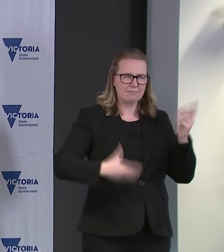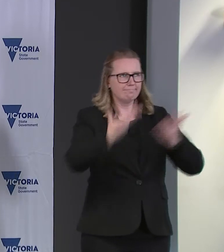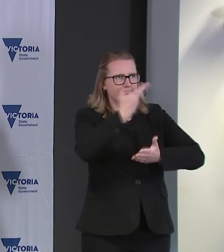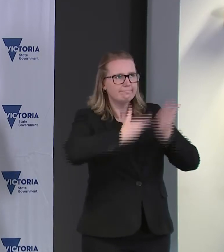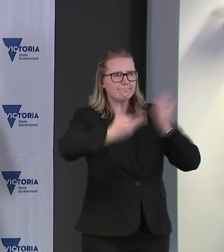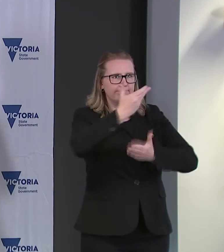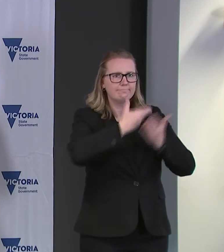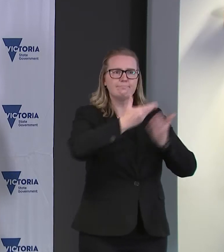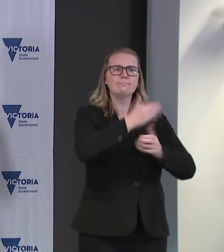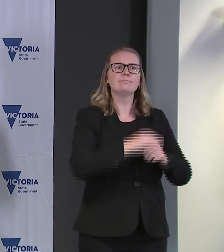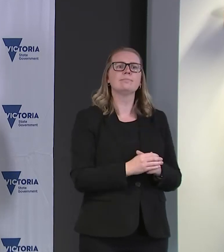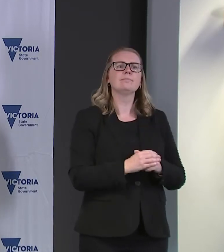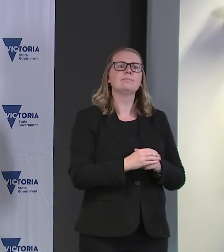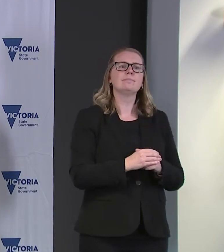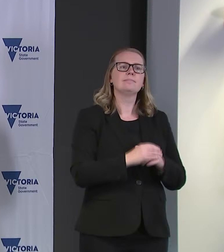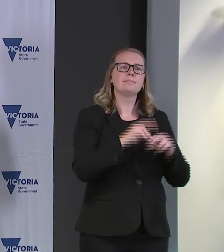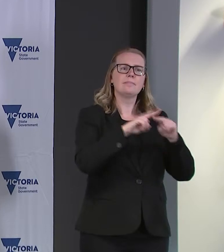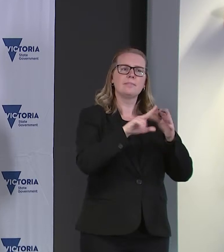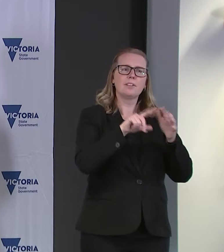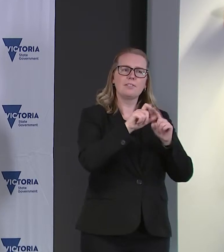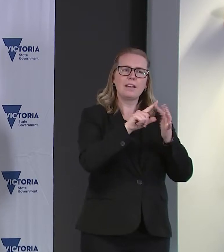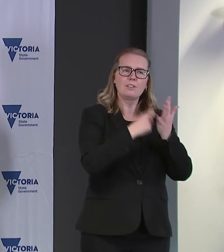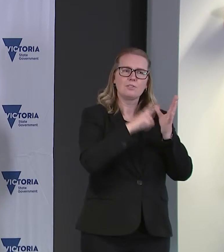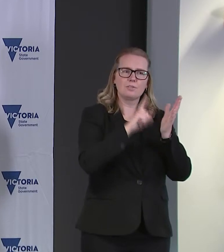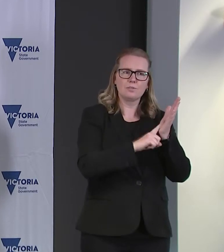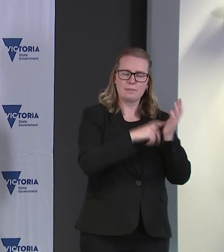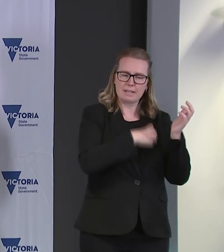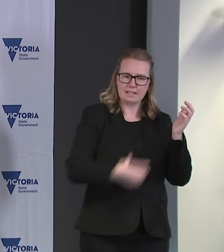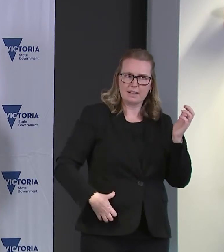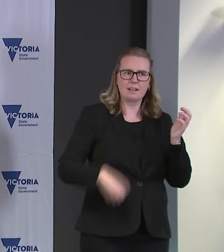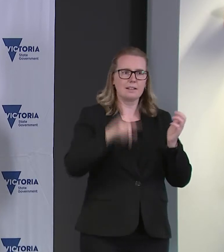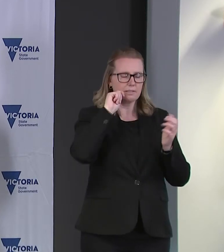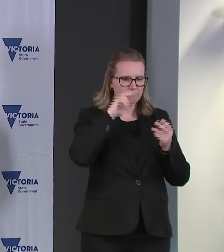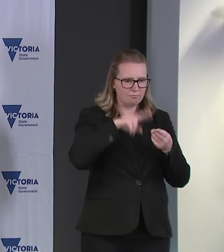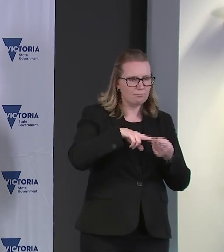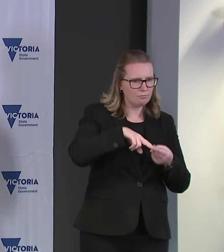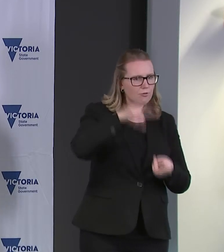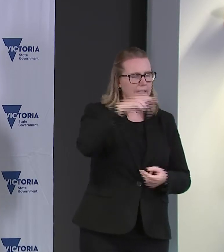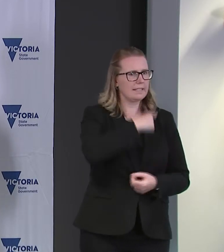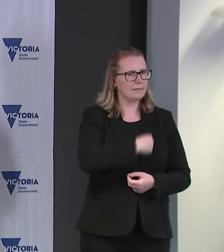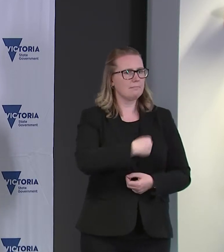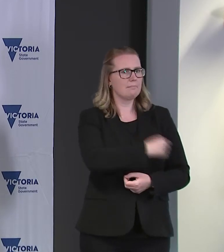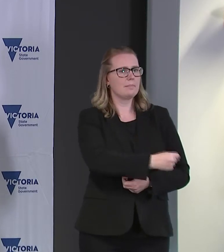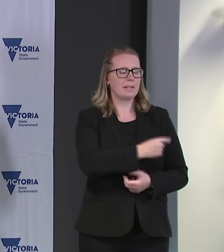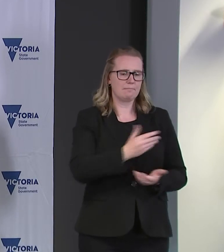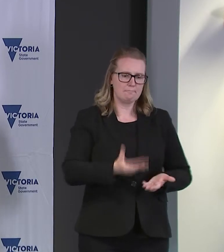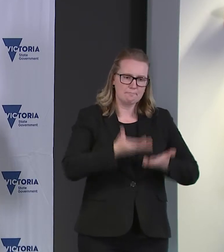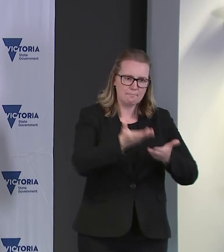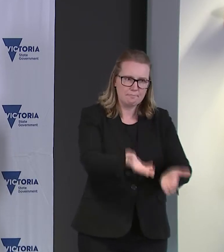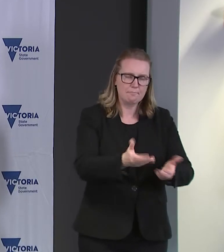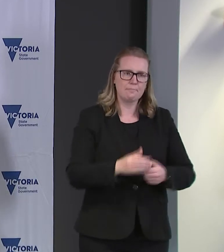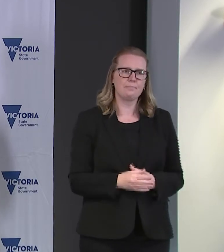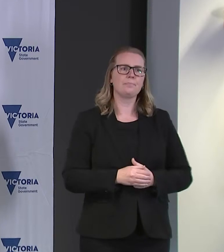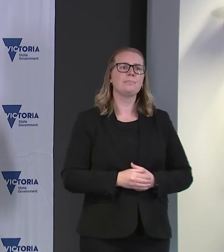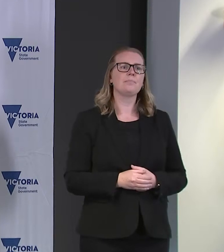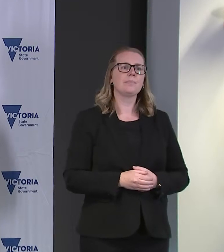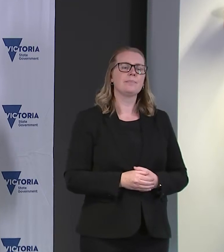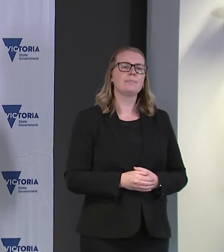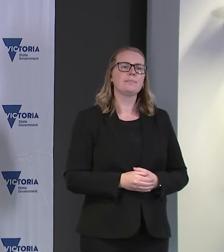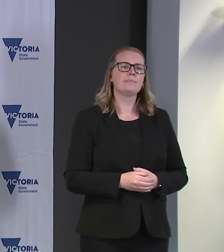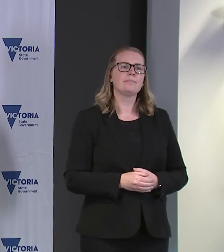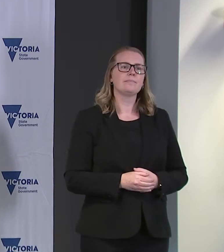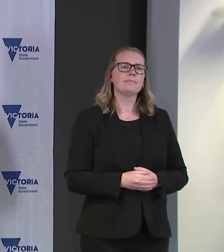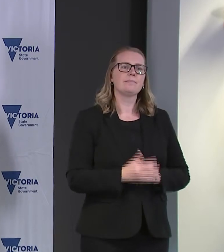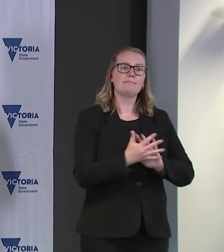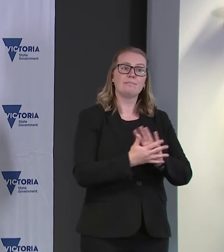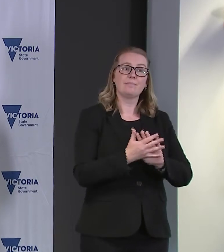think the Federal Minister committed to increasing supplies, and I'm reliably informed that the first